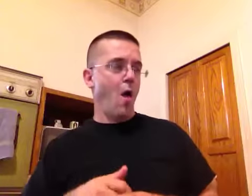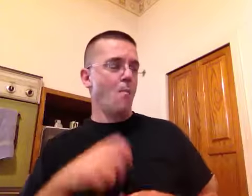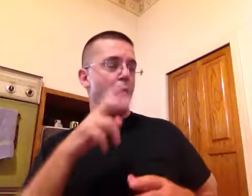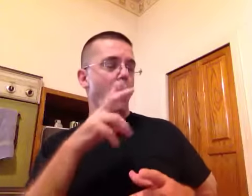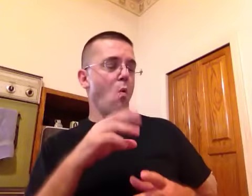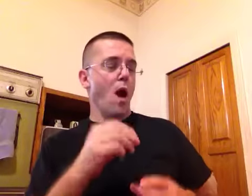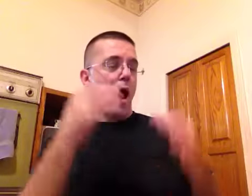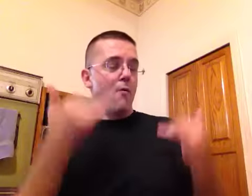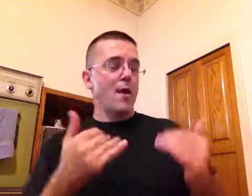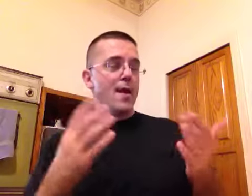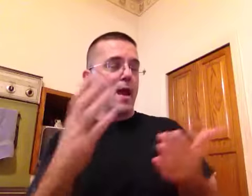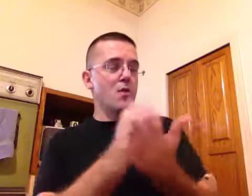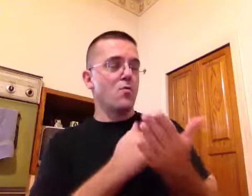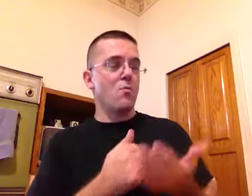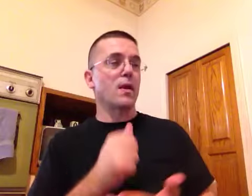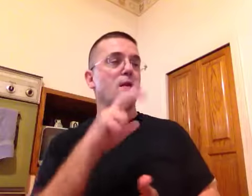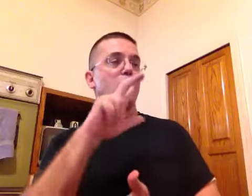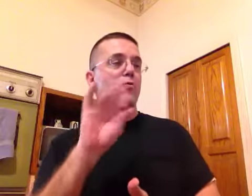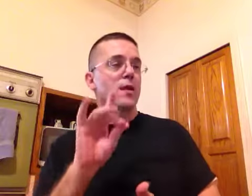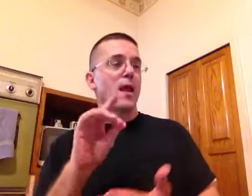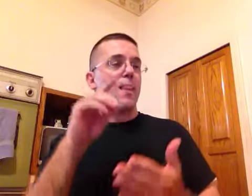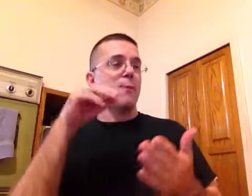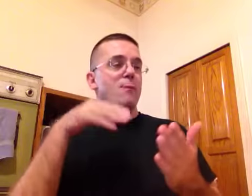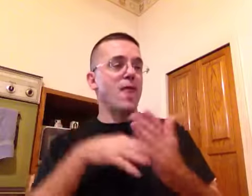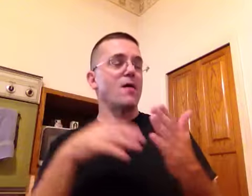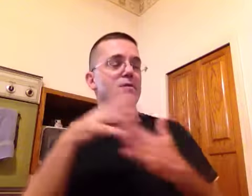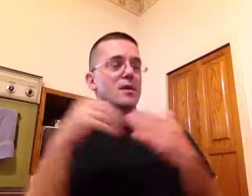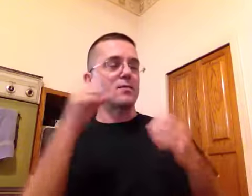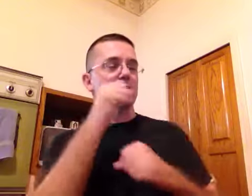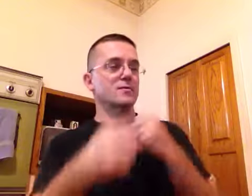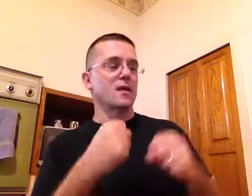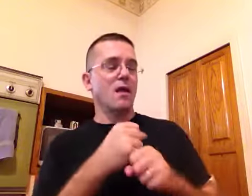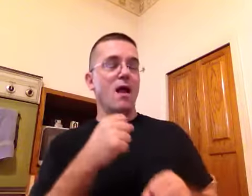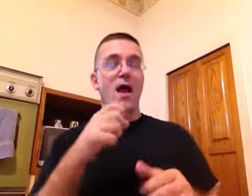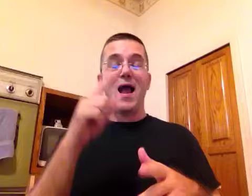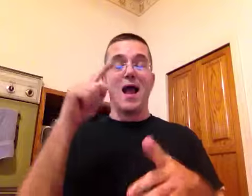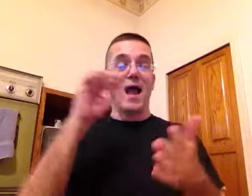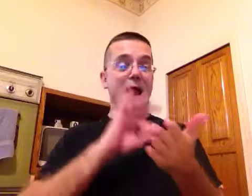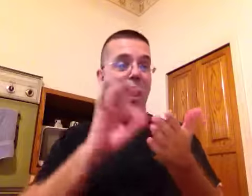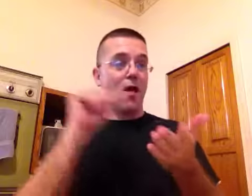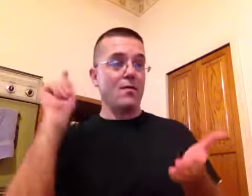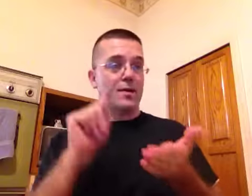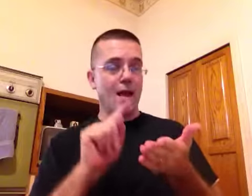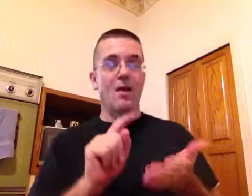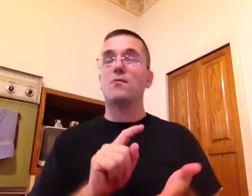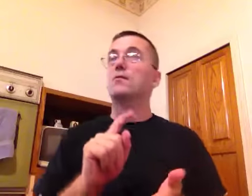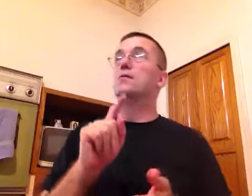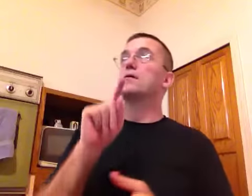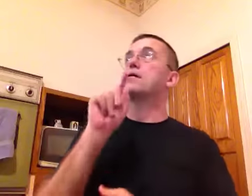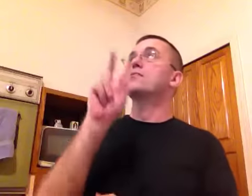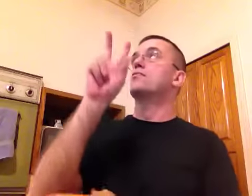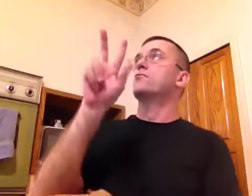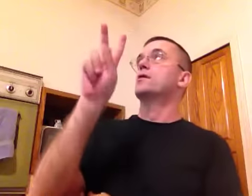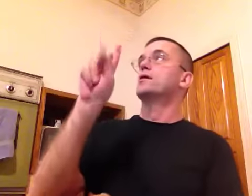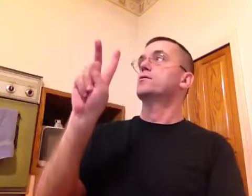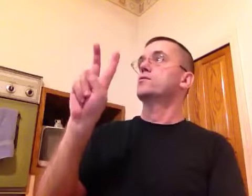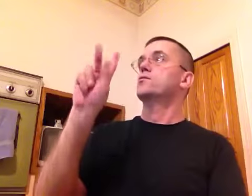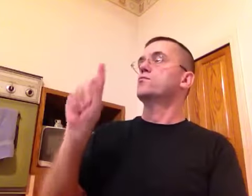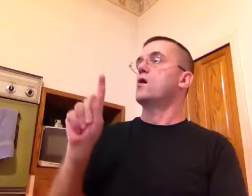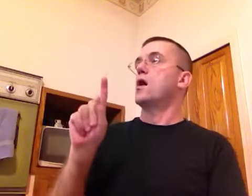$38,000 a year. Kathy, Sydney, and Abigail, count it down. Let's hear a debt-free scream. 3, 2, 1.